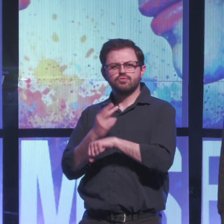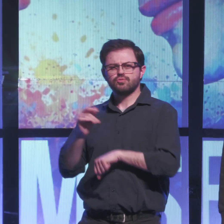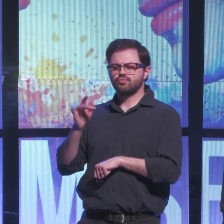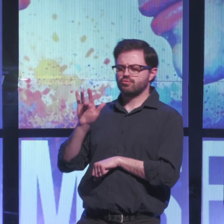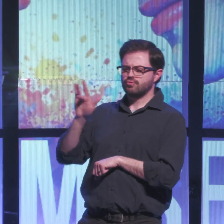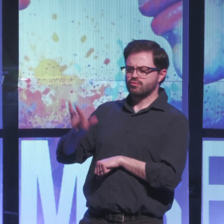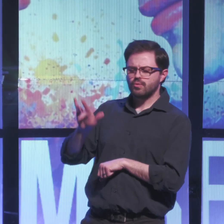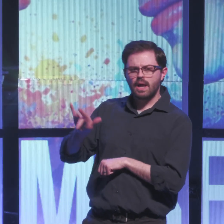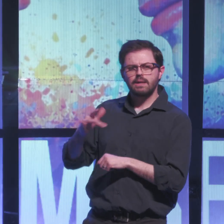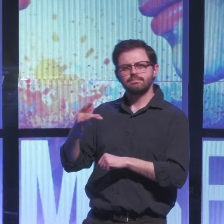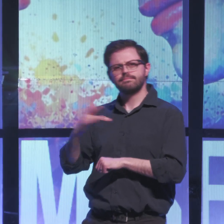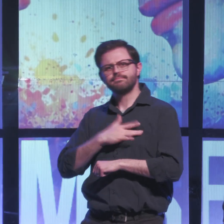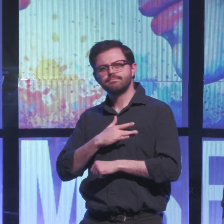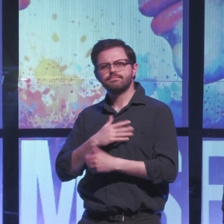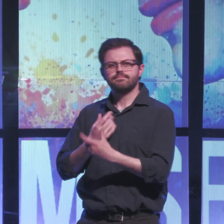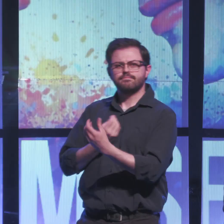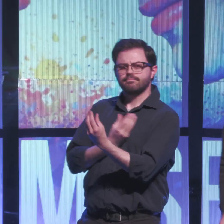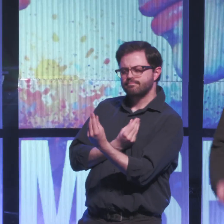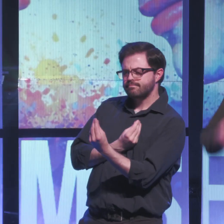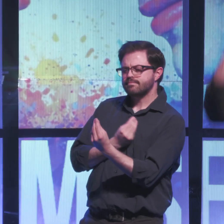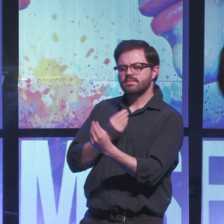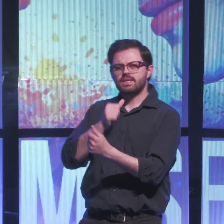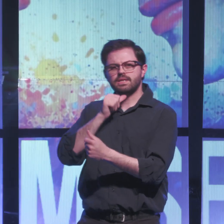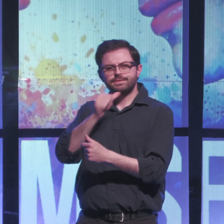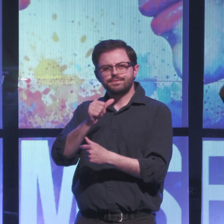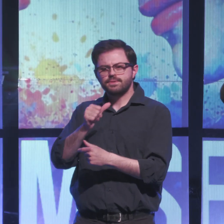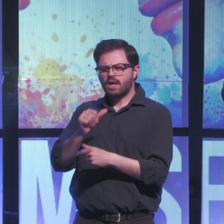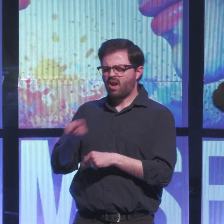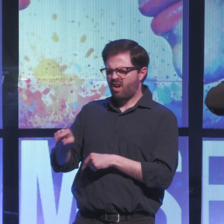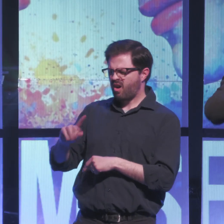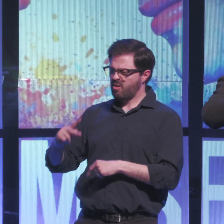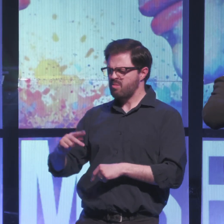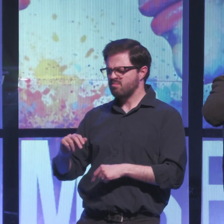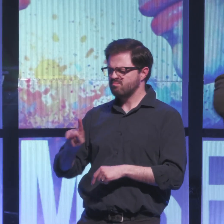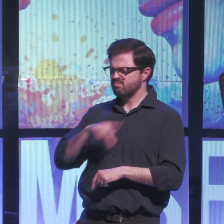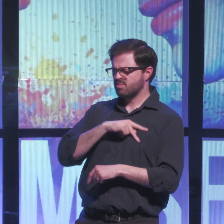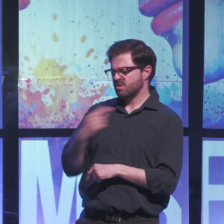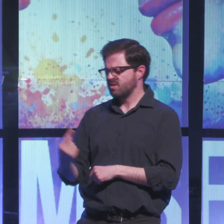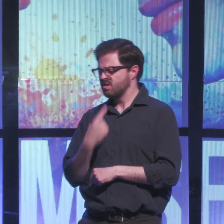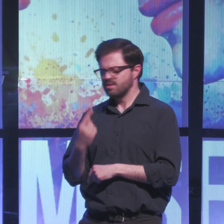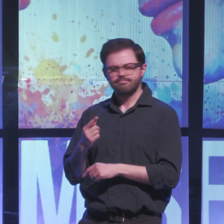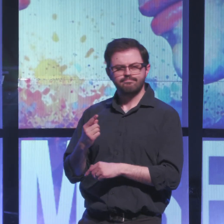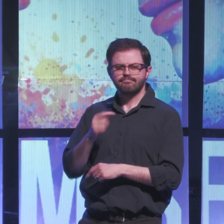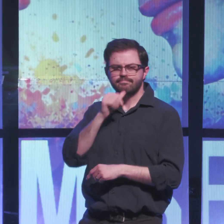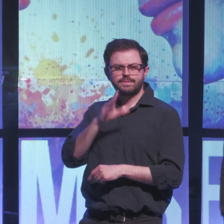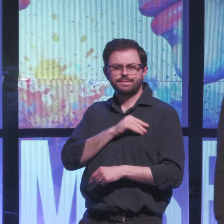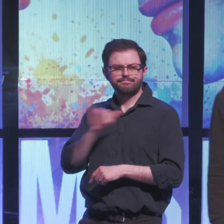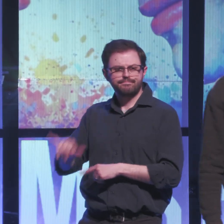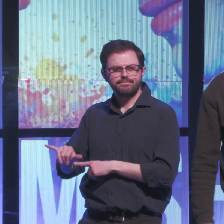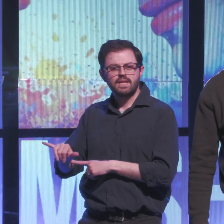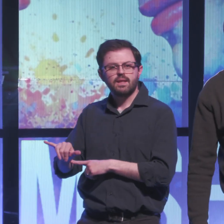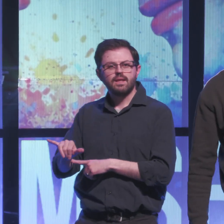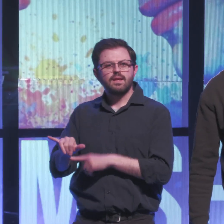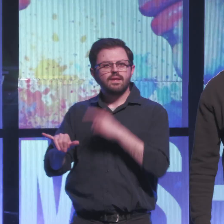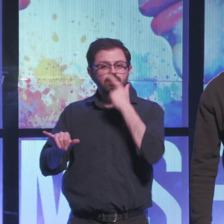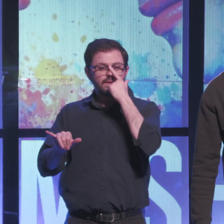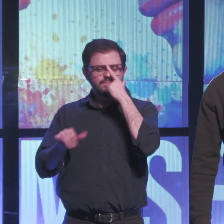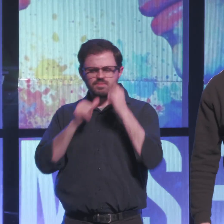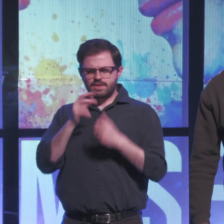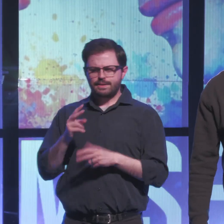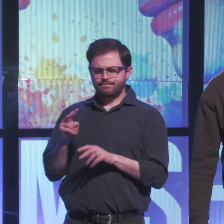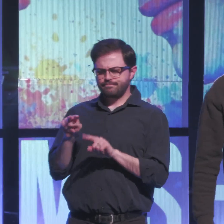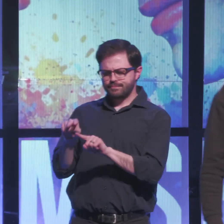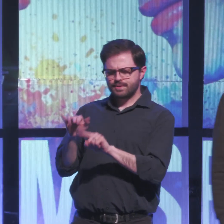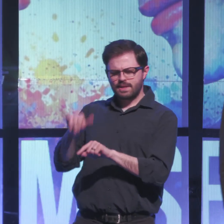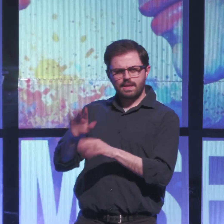Thomas's doubts, pain, and hurt as a personal attack. He had a filter, a gospel filter, a way of seeing the world that says the anger, the hatred, the violence